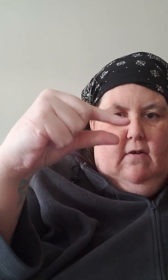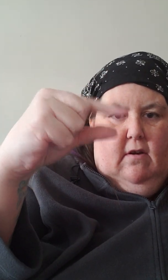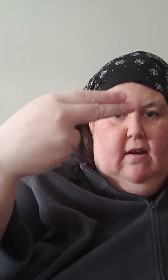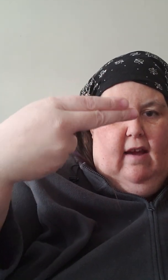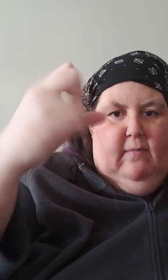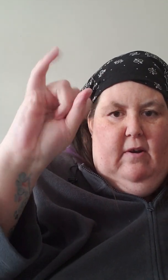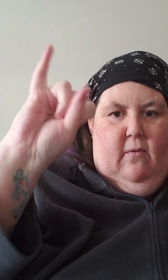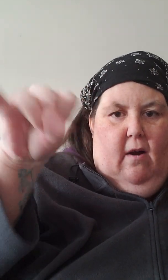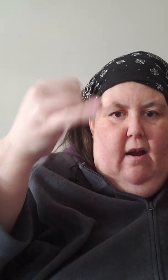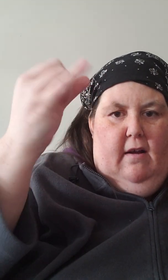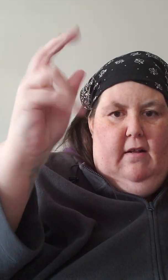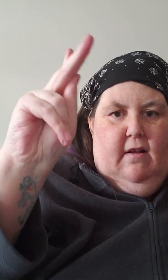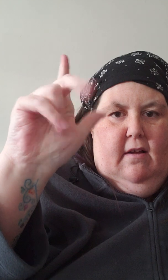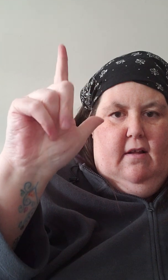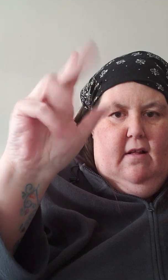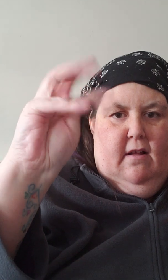It has been a while.